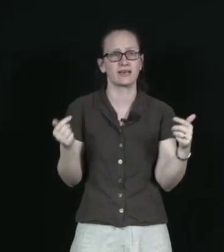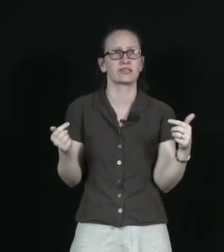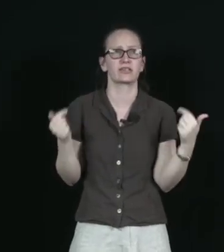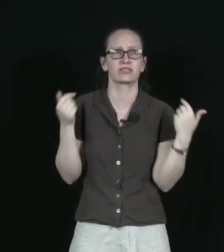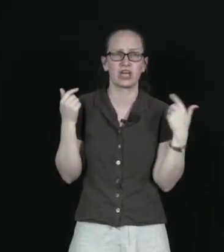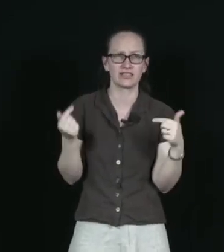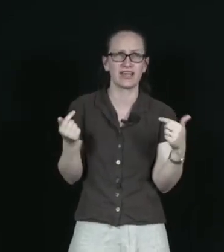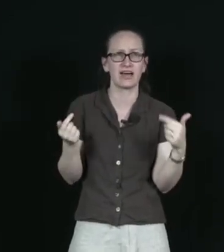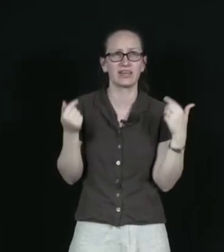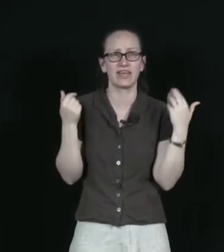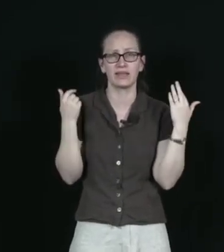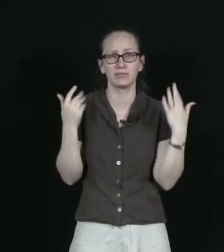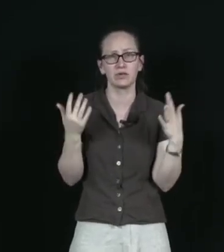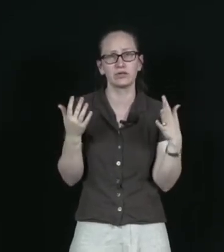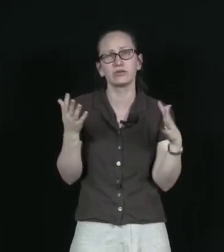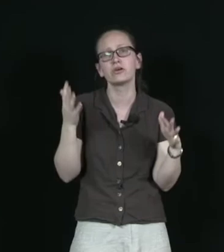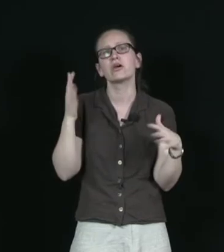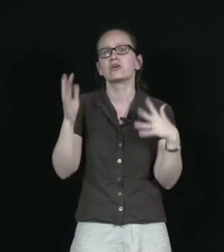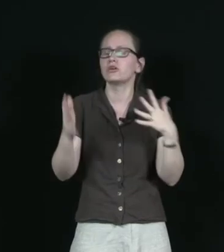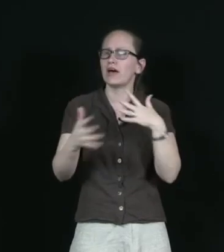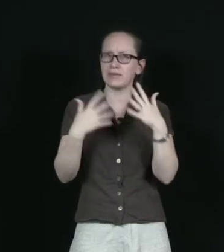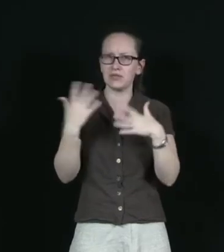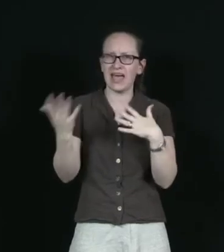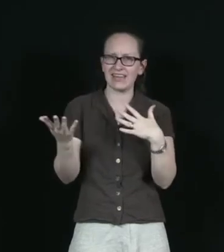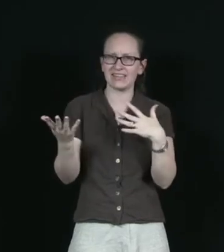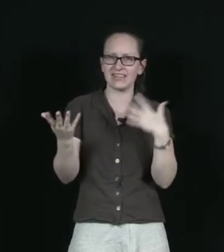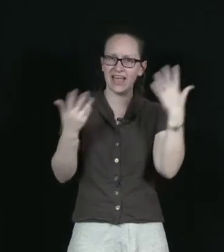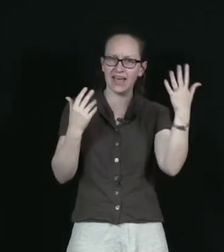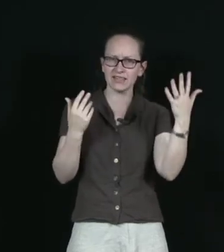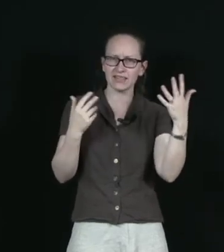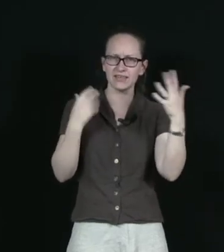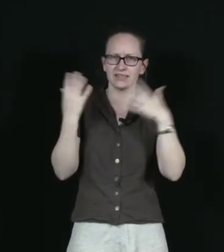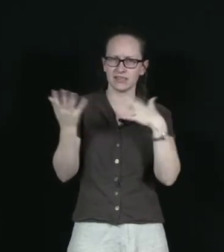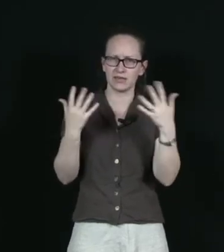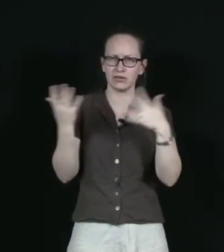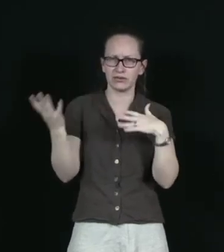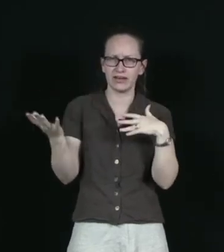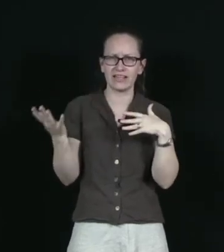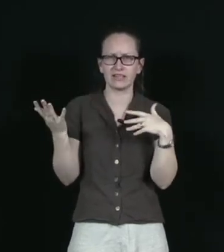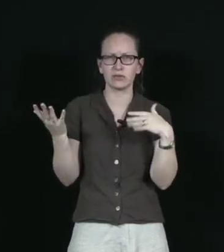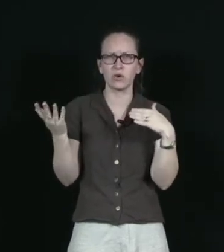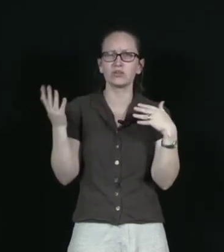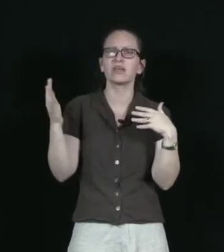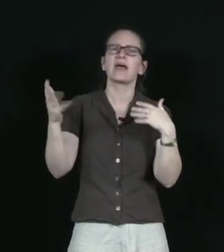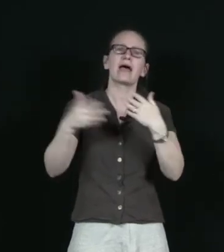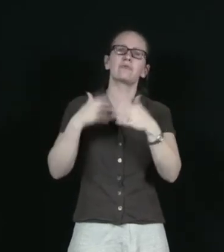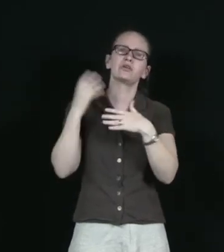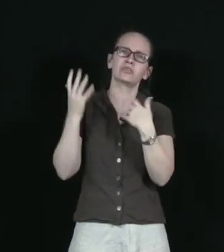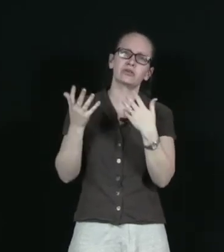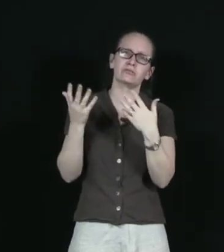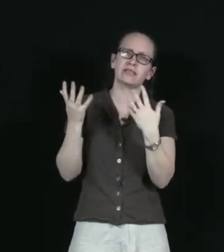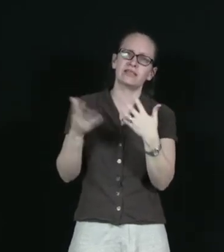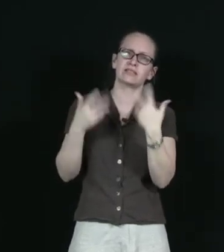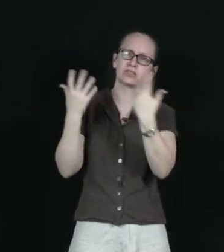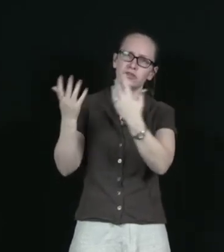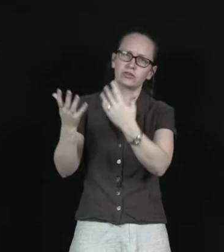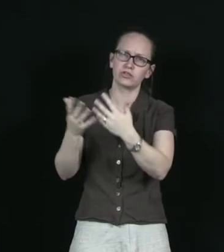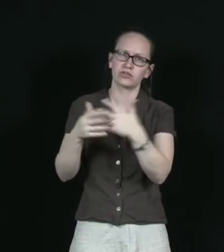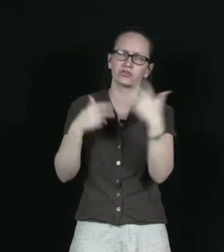test shuts down in Moodle, you're able to access the answers, see what the correct answer was, and we also release solutions